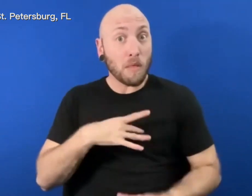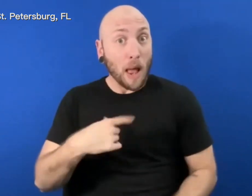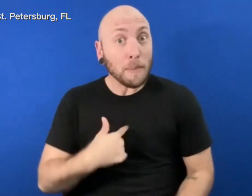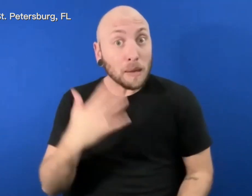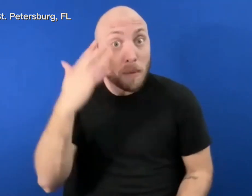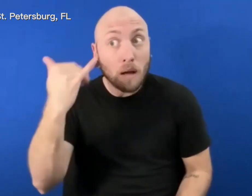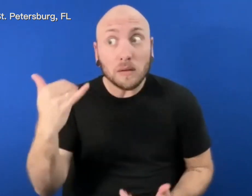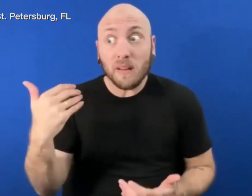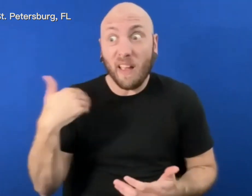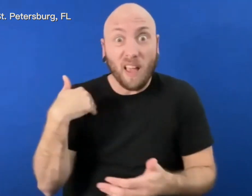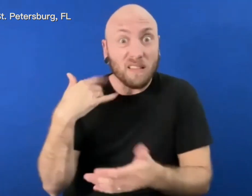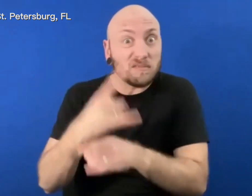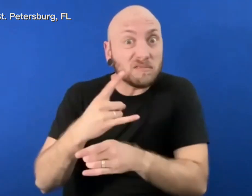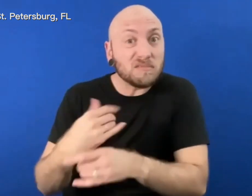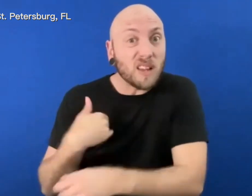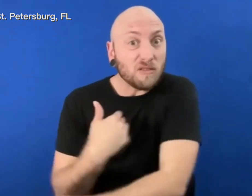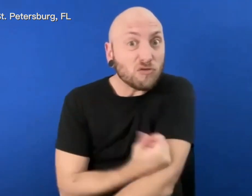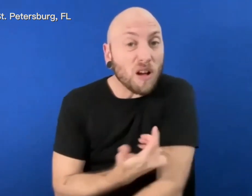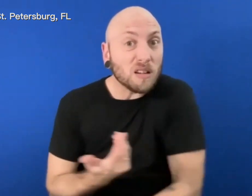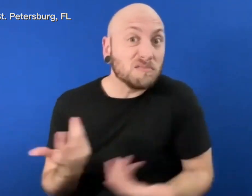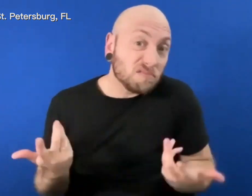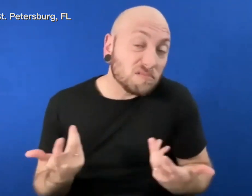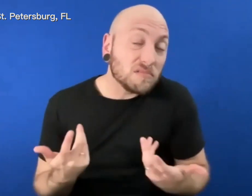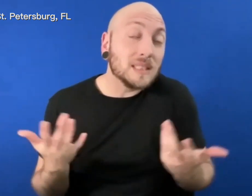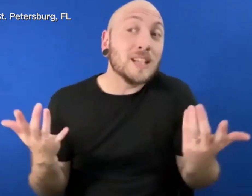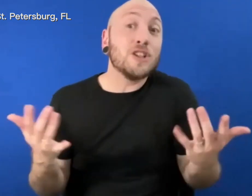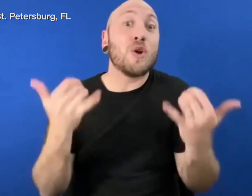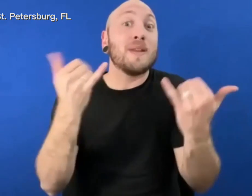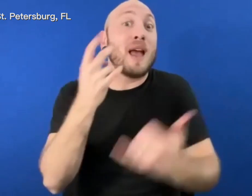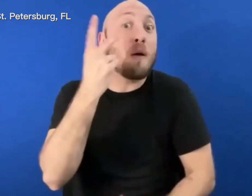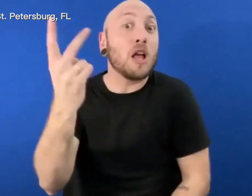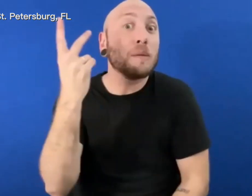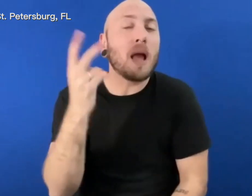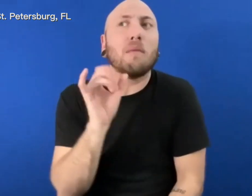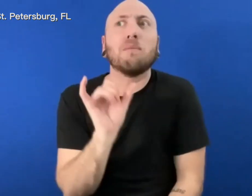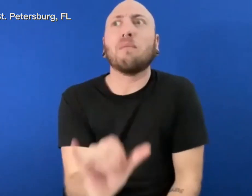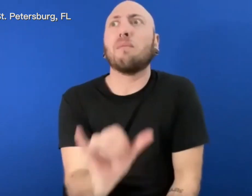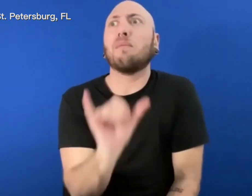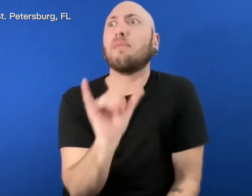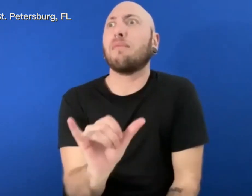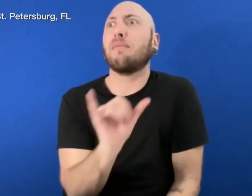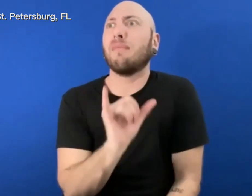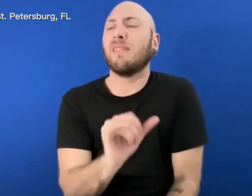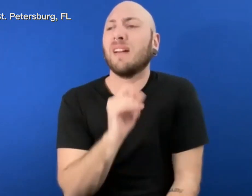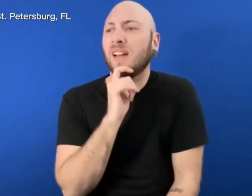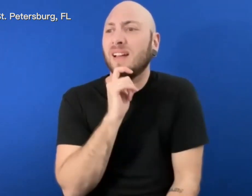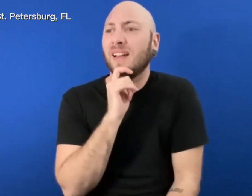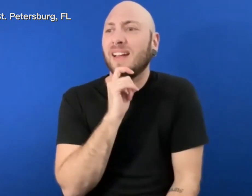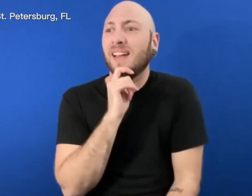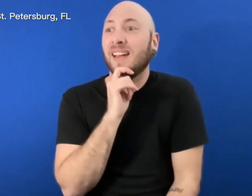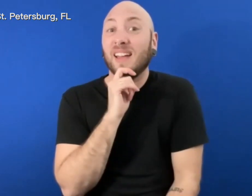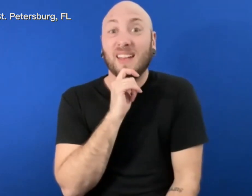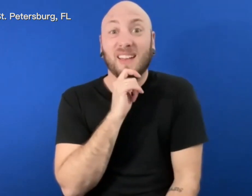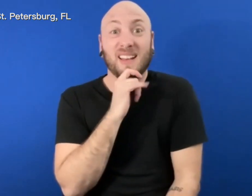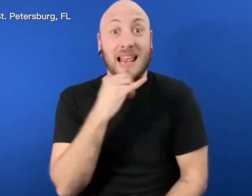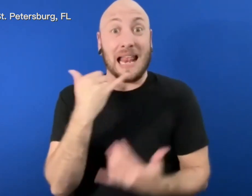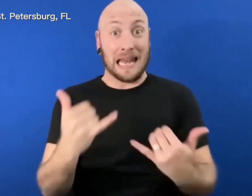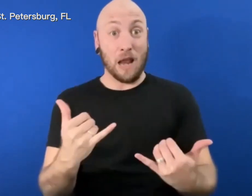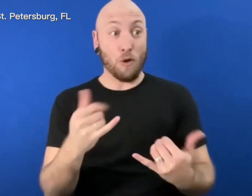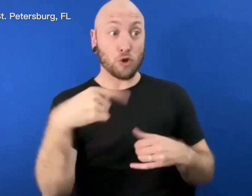that. But I realized, you know, getting sober, like not many of those people stuck around. Not many of those people are still my close